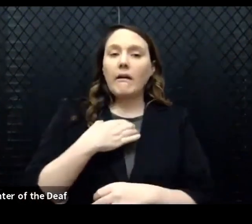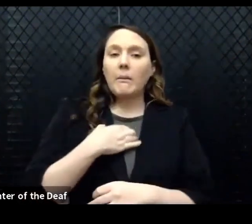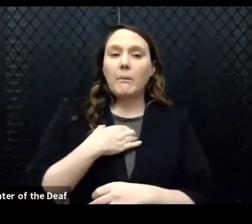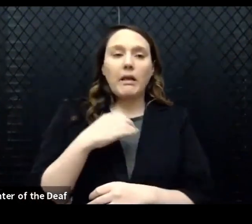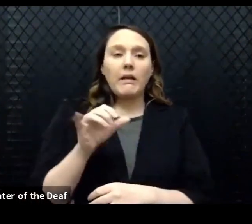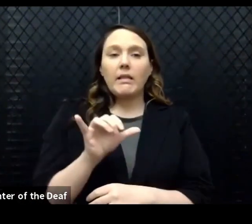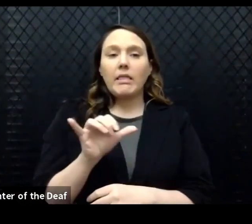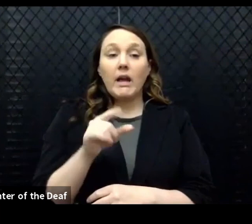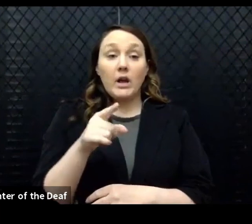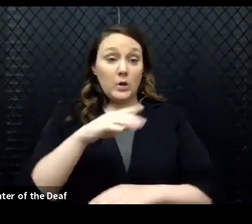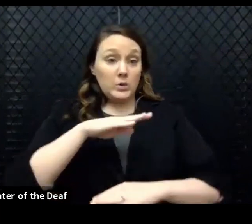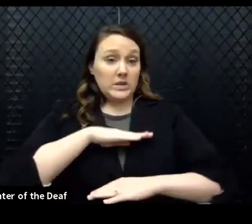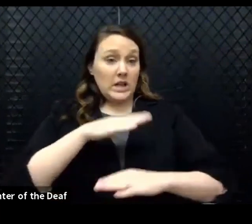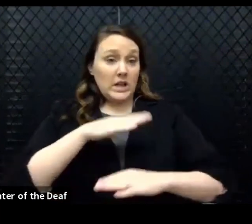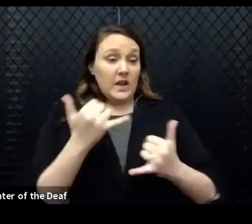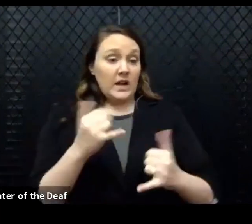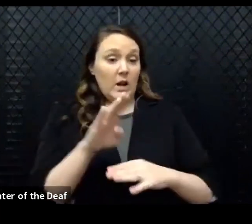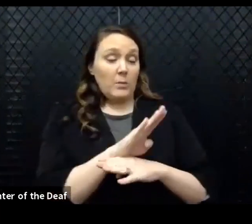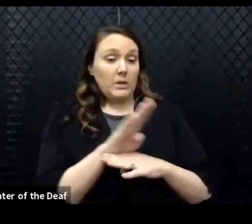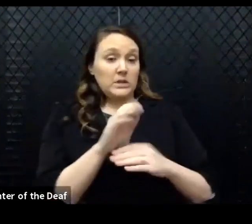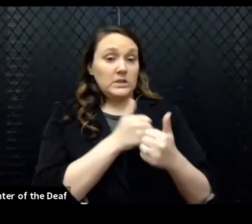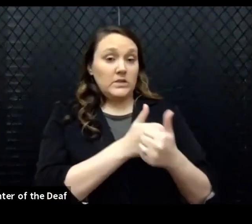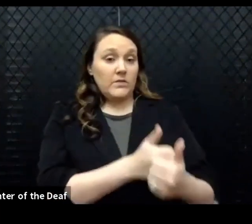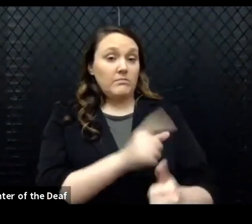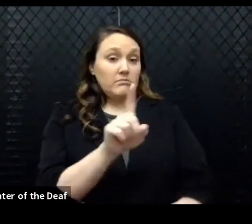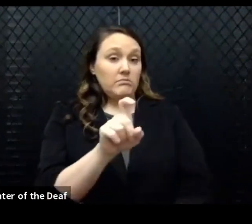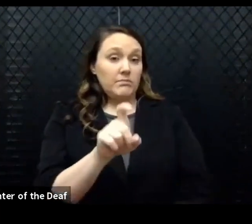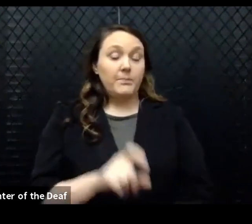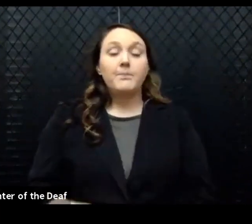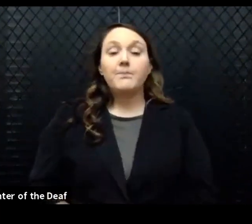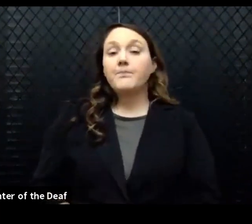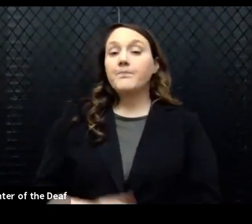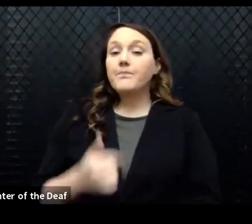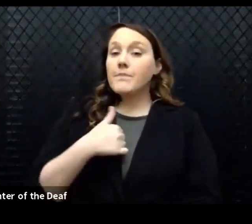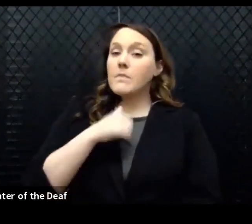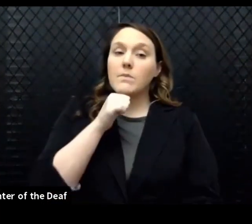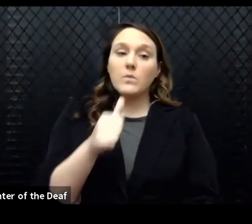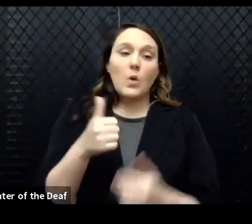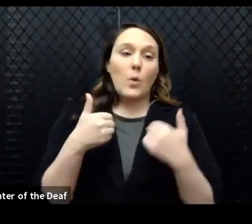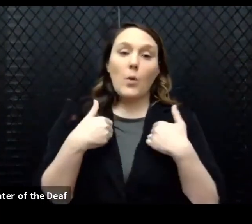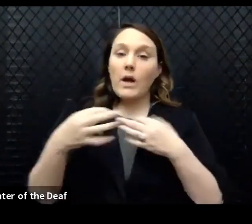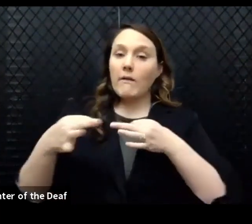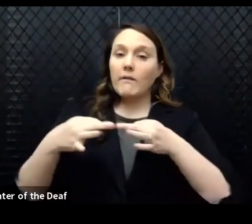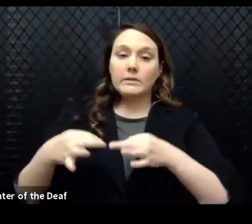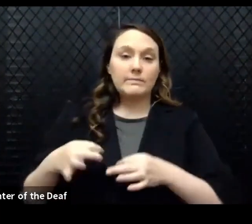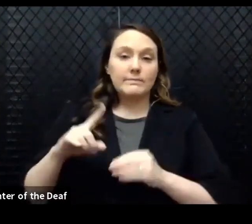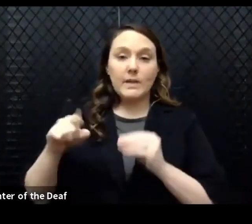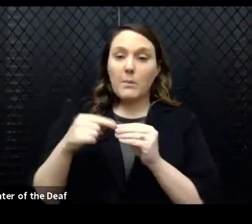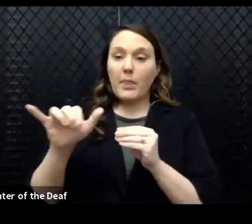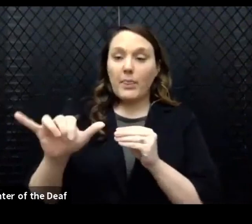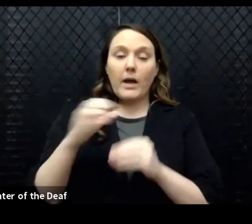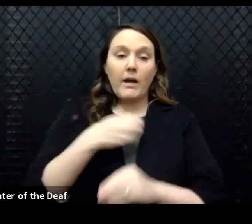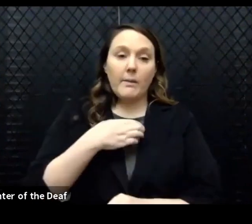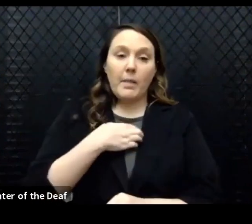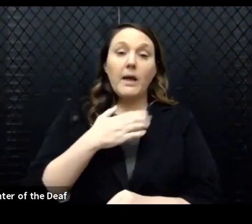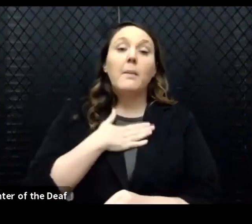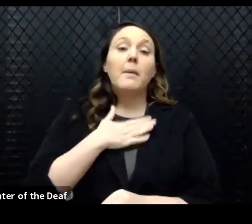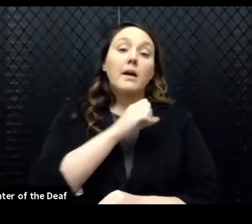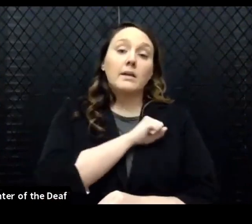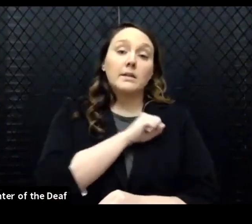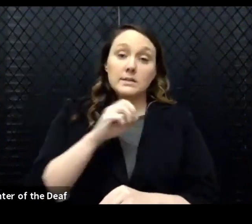satisfied businesses are now complying? I do not have the details of those complaints, as my staff are working